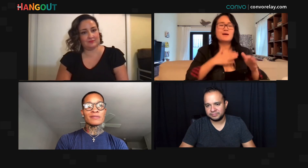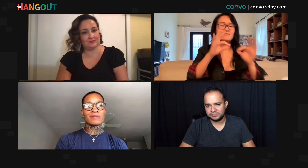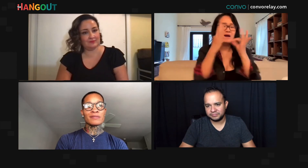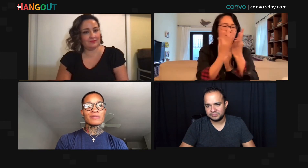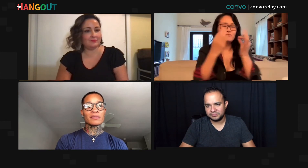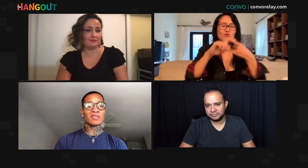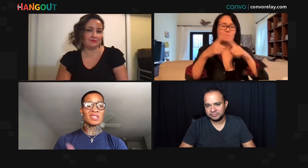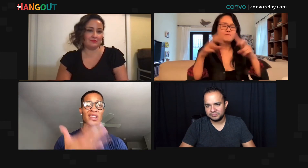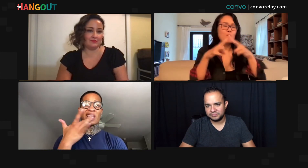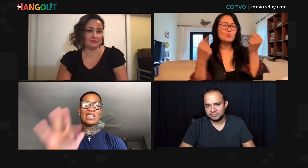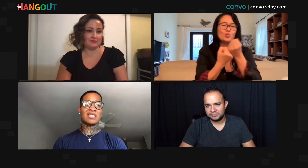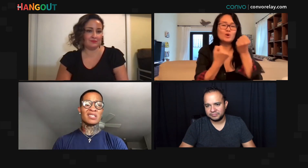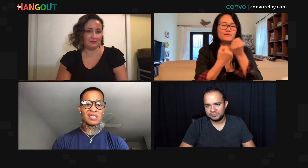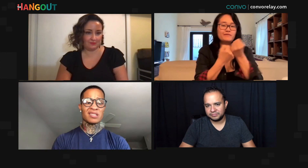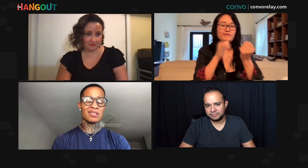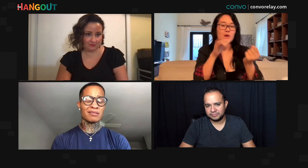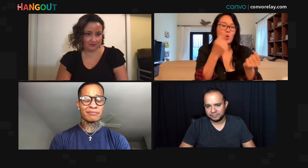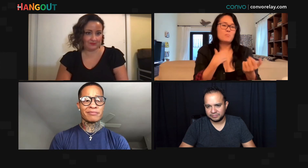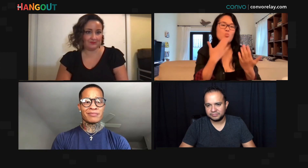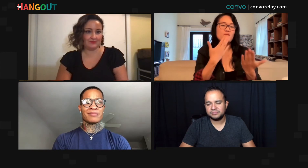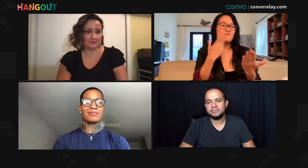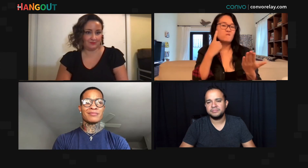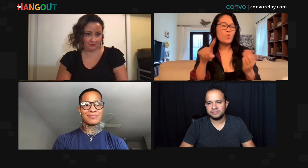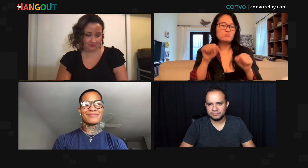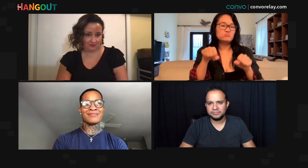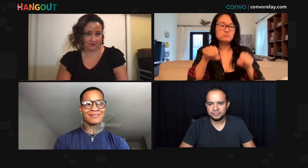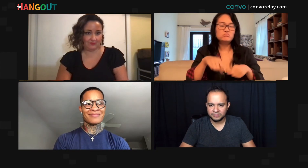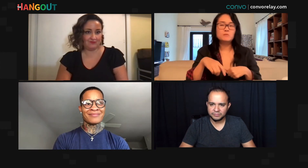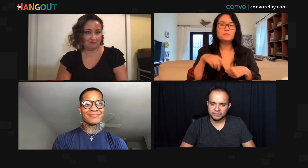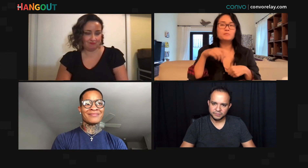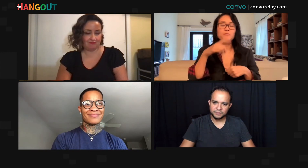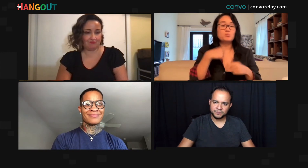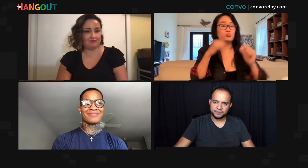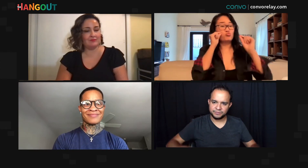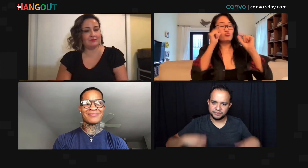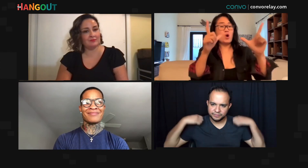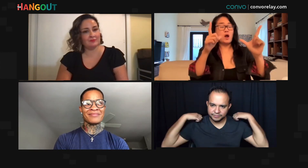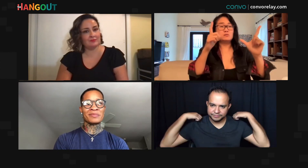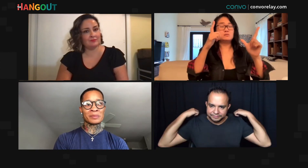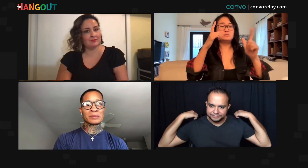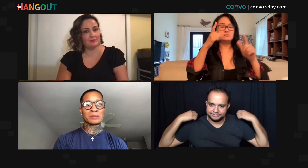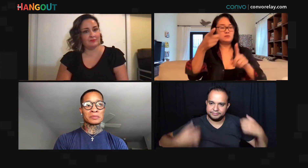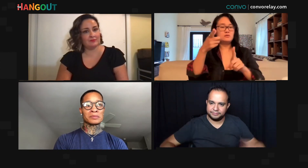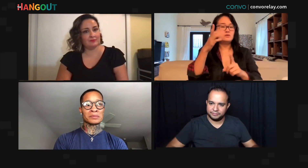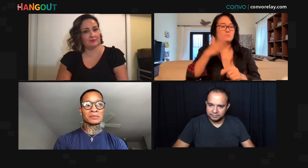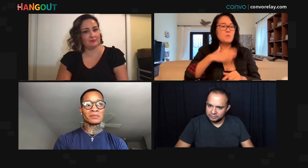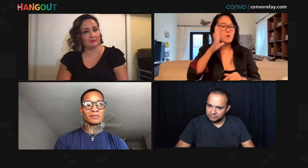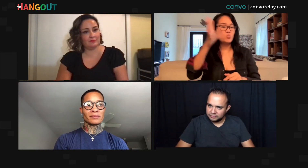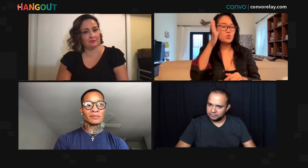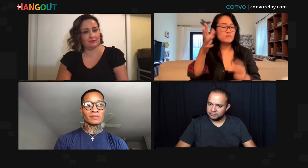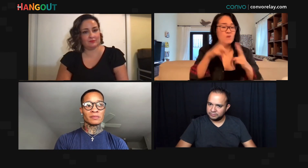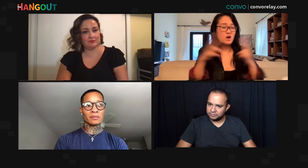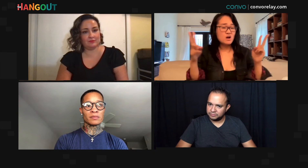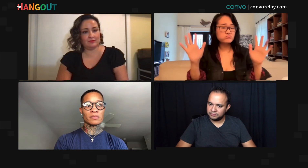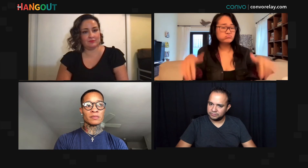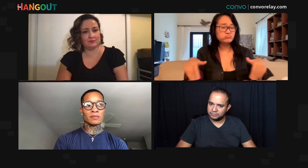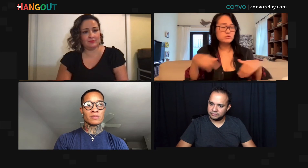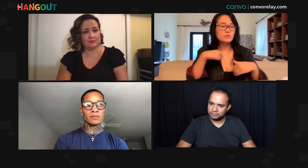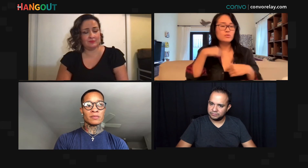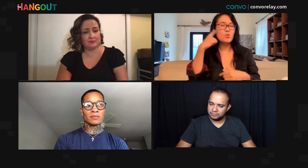my grandparents deaf, my family and friends were extremely supportive, and that part I am grateful for. But what I was so surprised about was that my